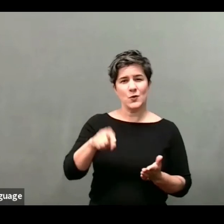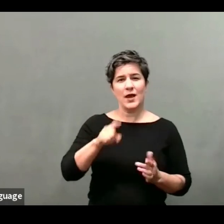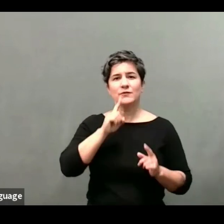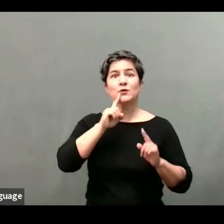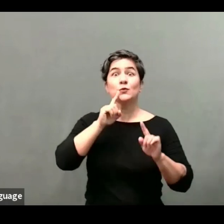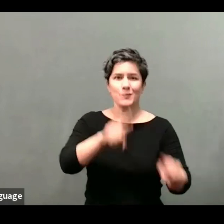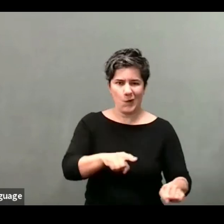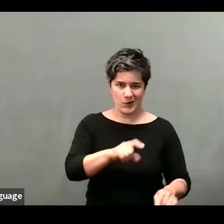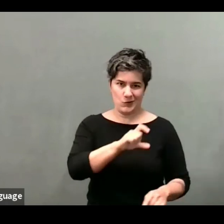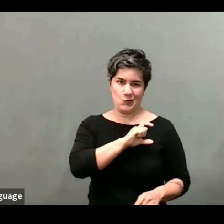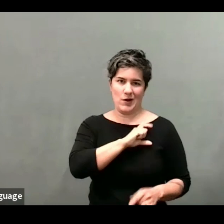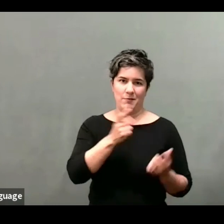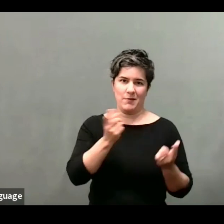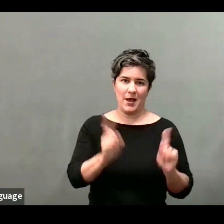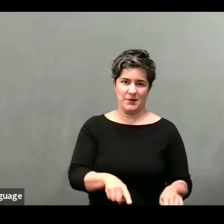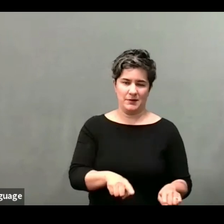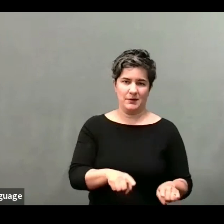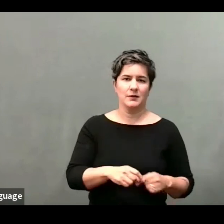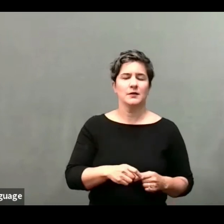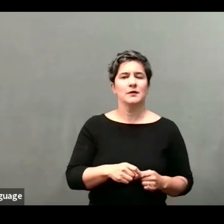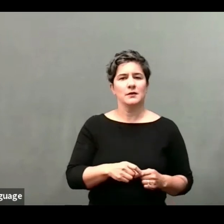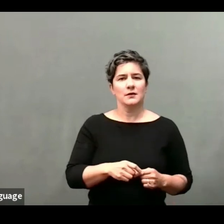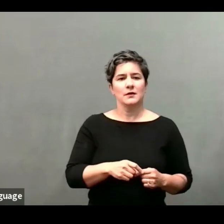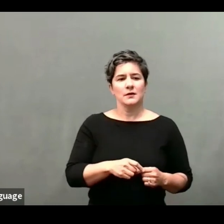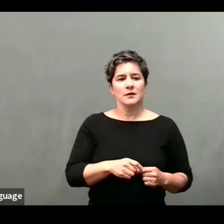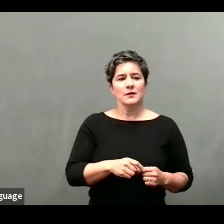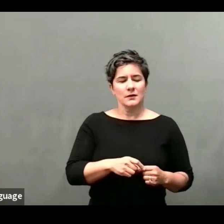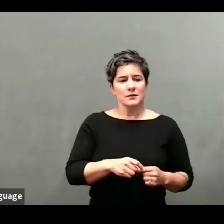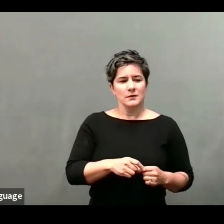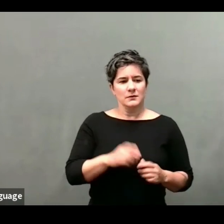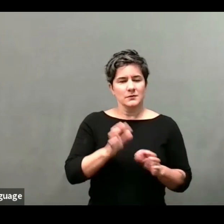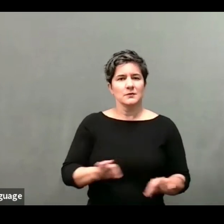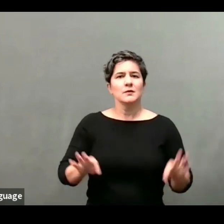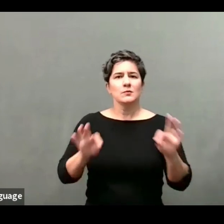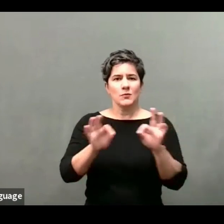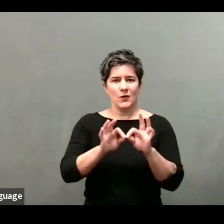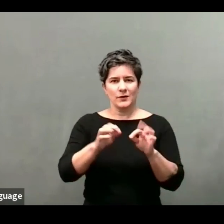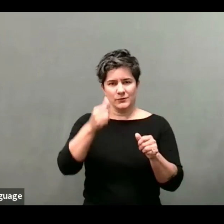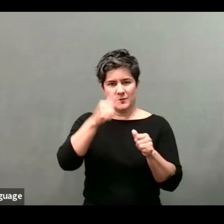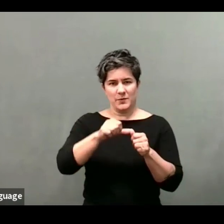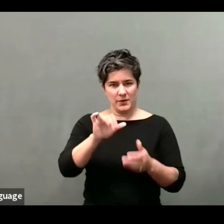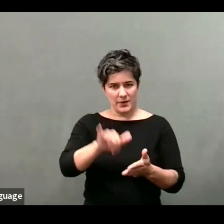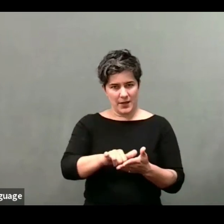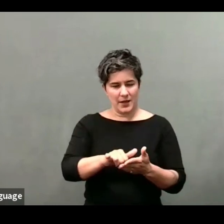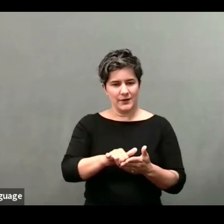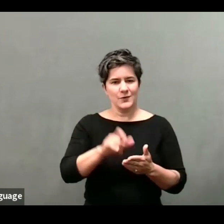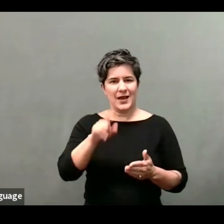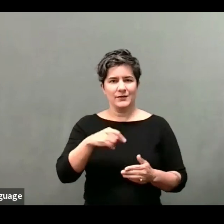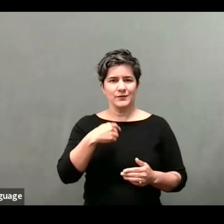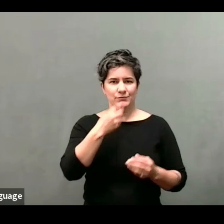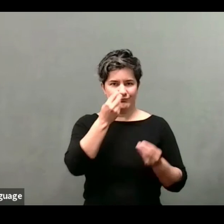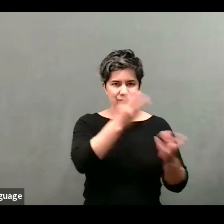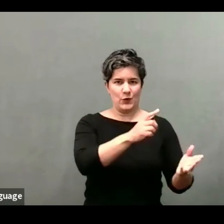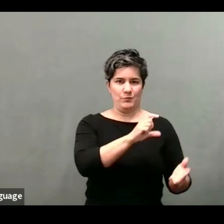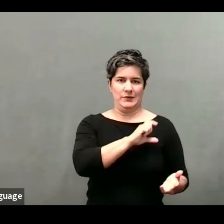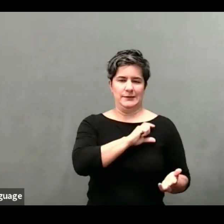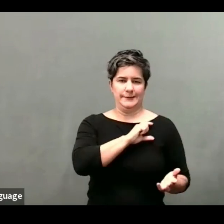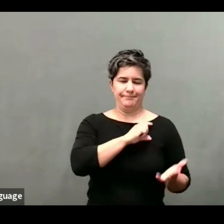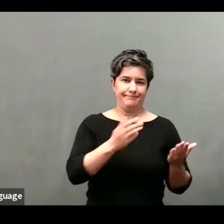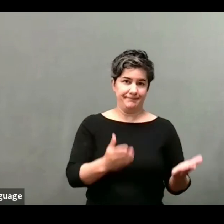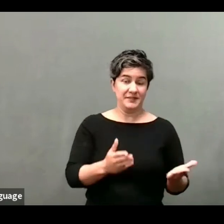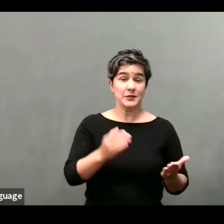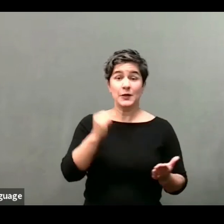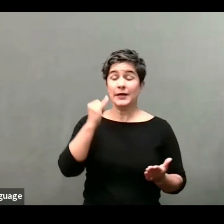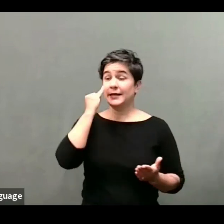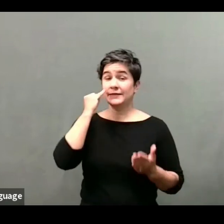the crime. And so that is important to remember. And so if somebody